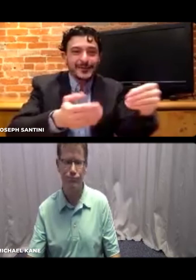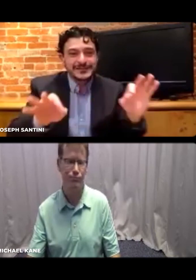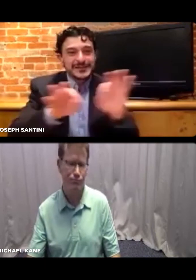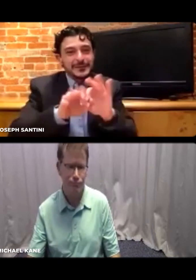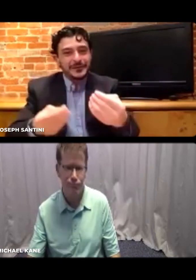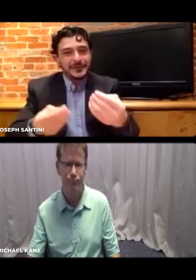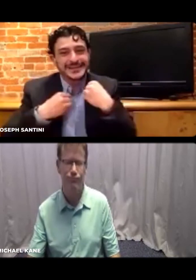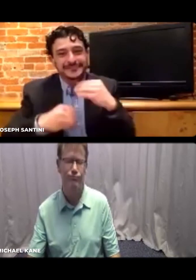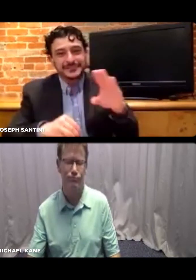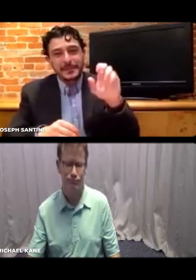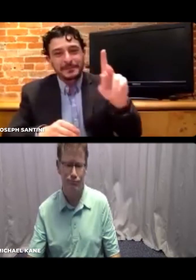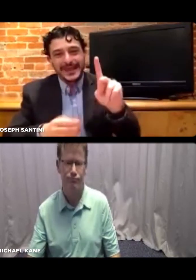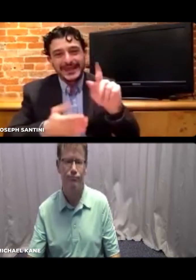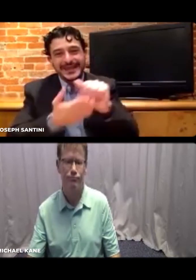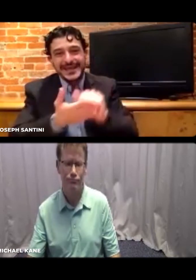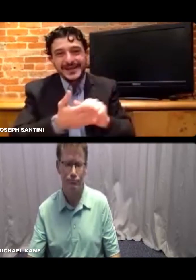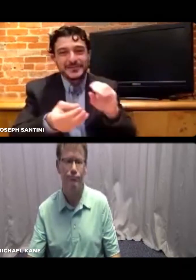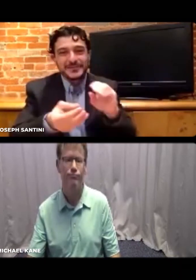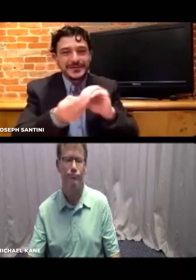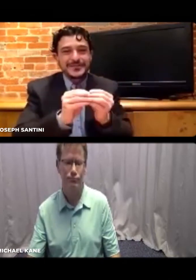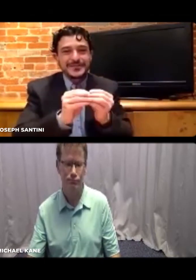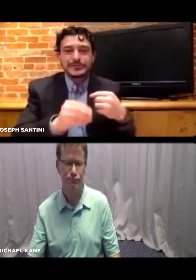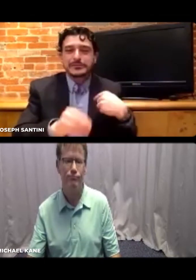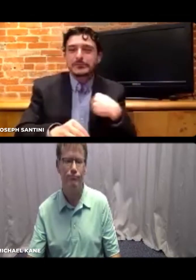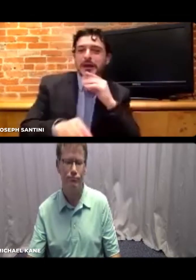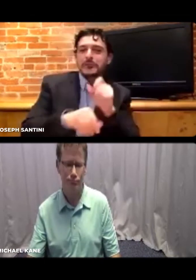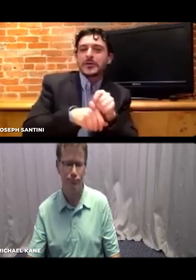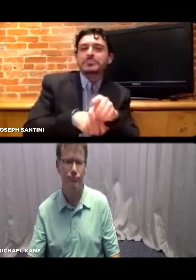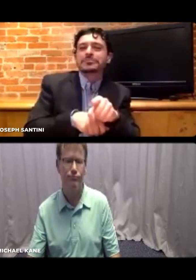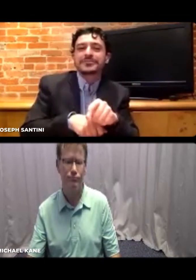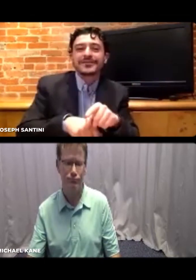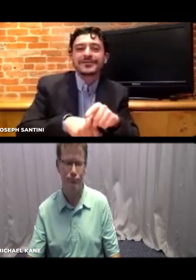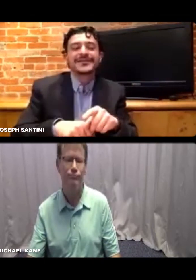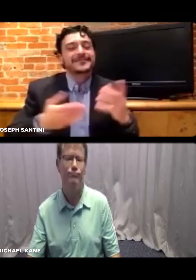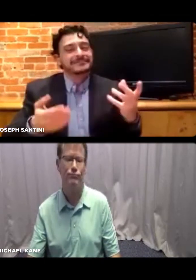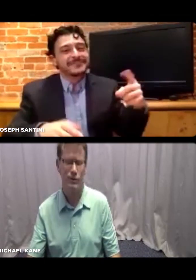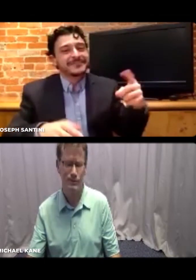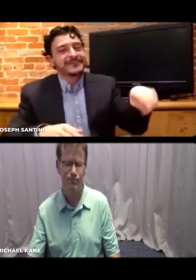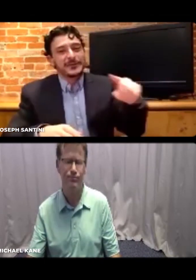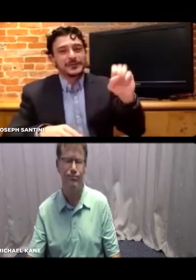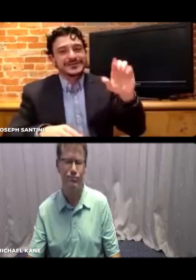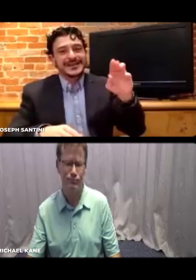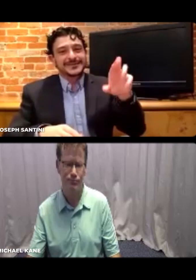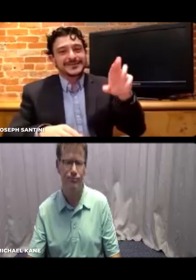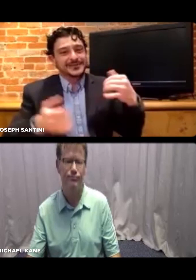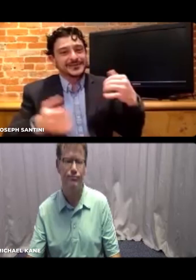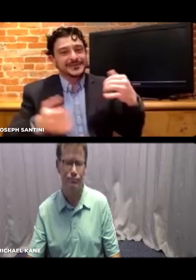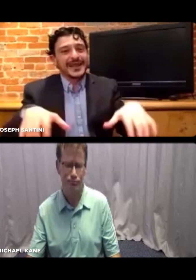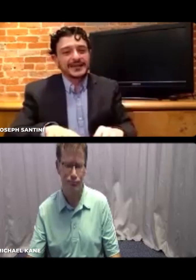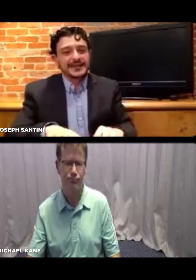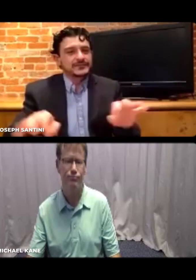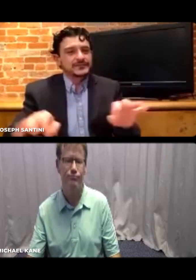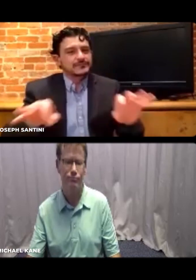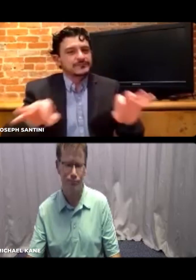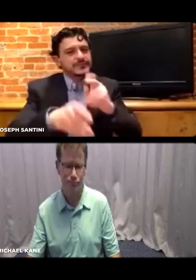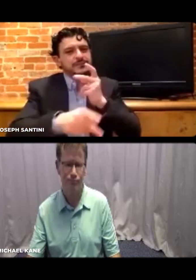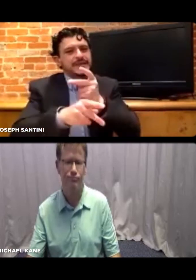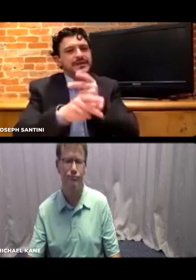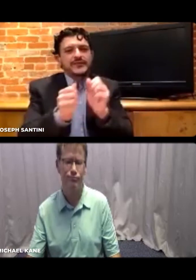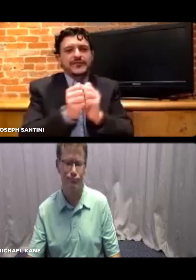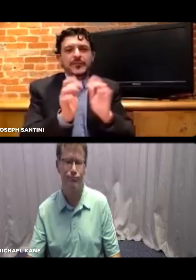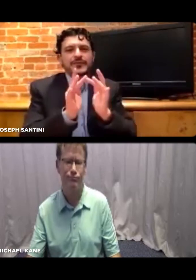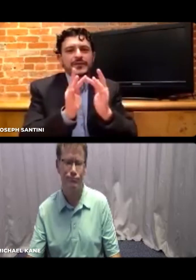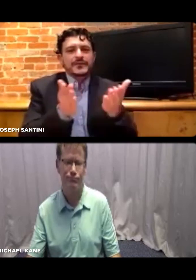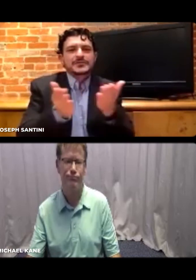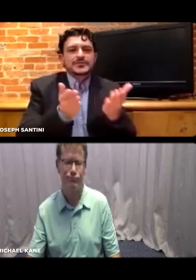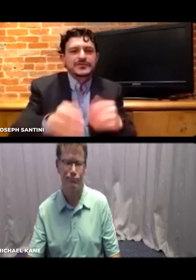And so it's important to get, sometimes they say, hey, let me pay you this money, give me your bank account number so I can get the money in your bank account, and then the